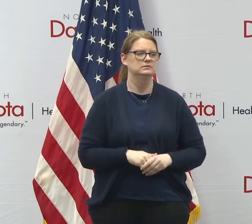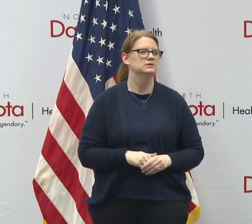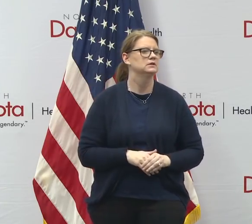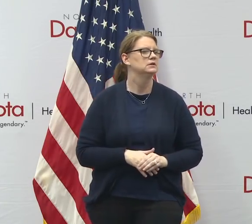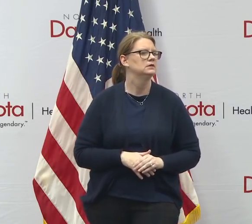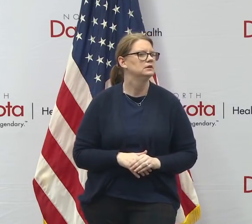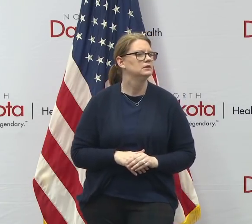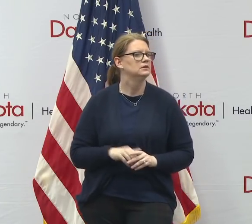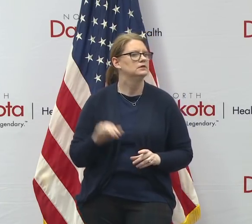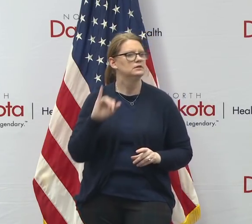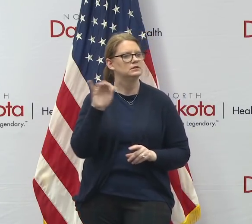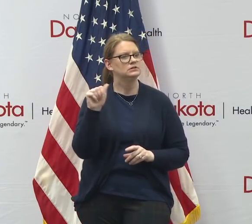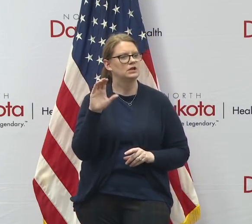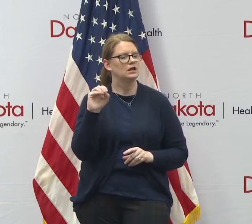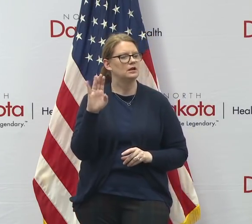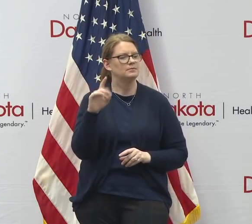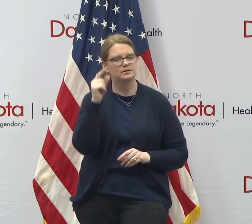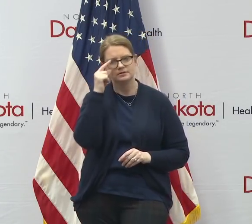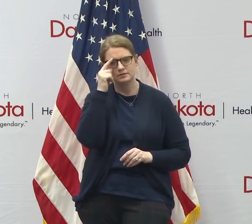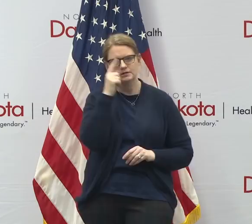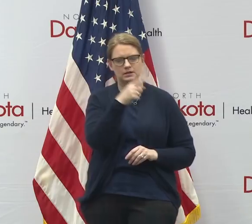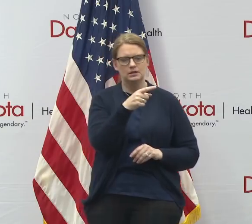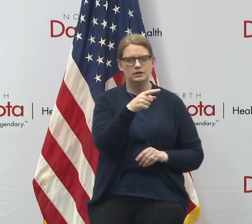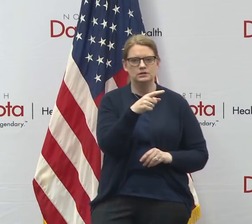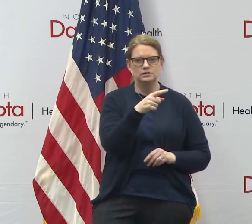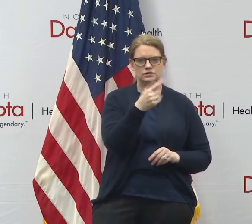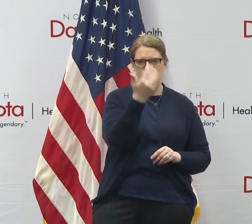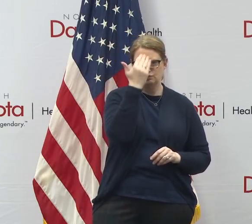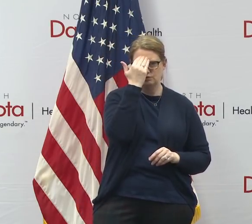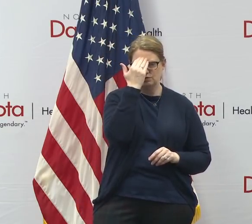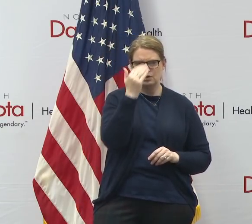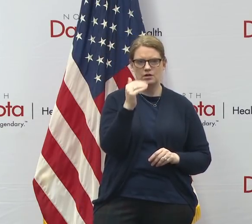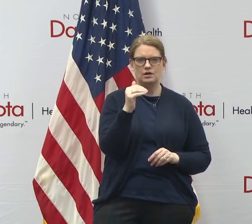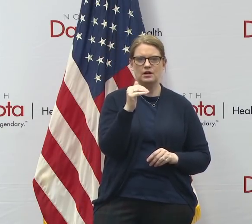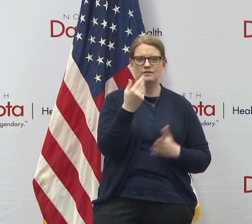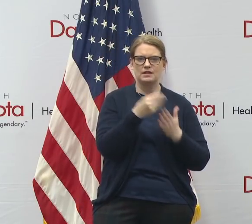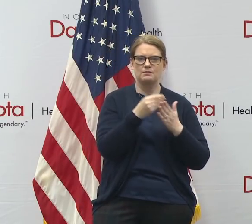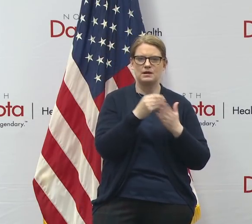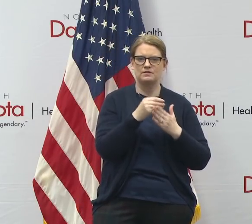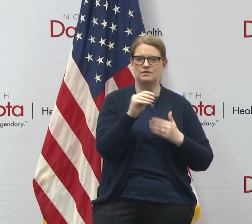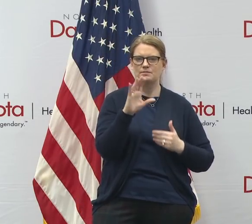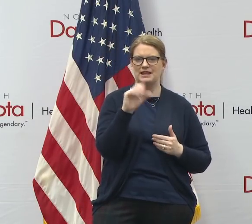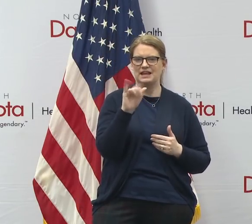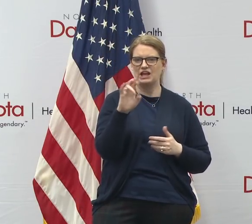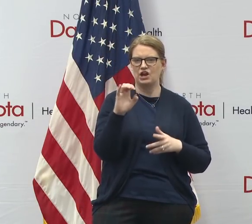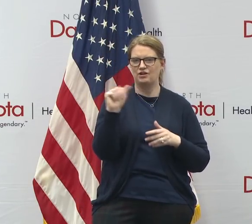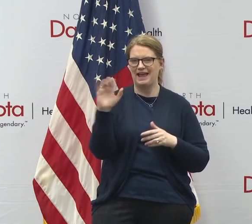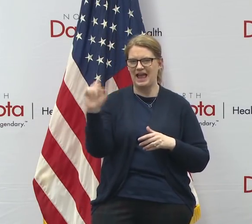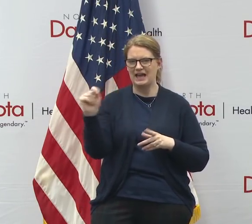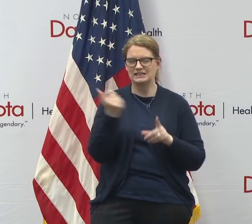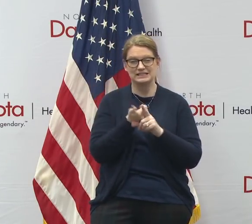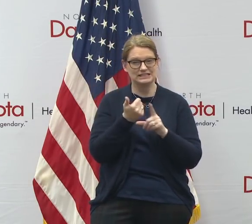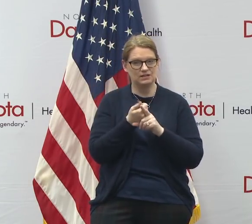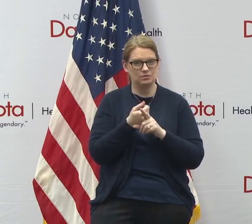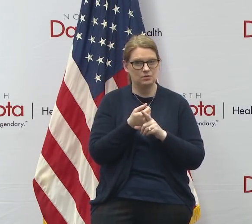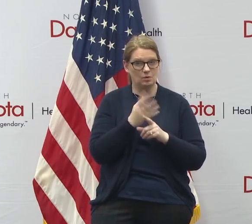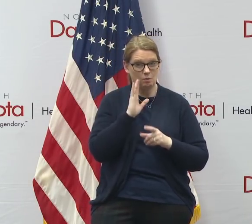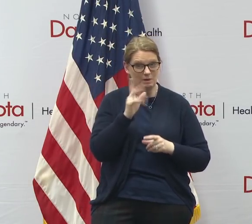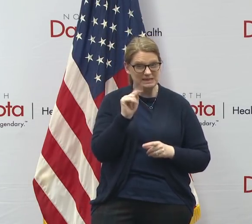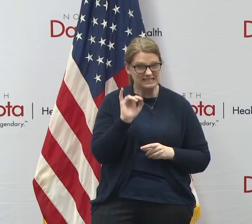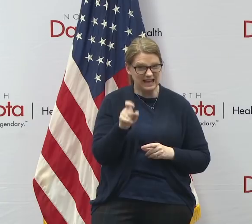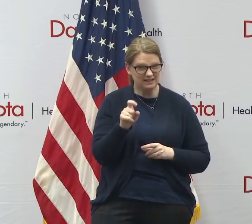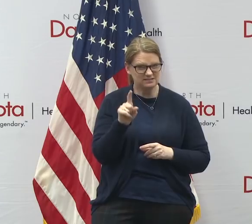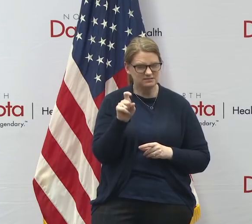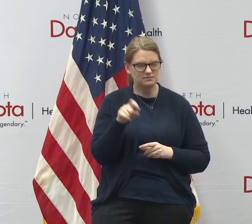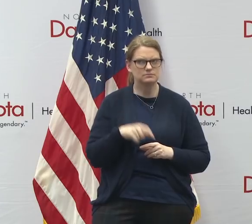I'm going to Jacob. Governor, do you know if the money from the CARE Act will be taxed? Will money from the CARE Acts be